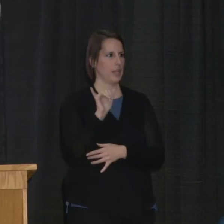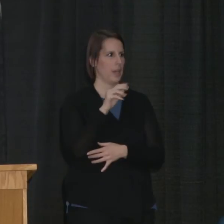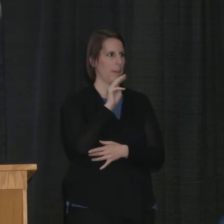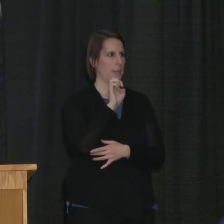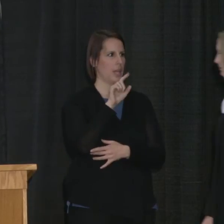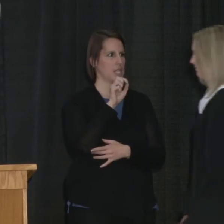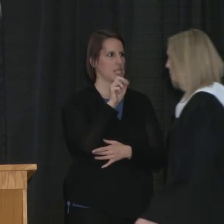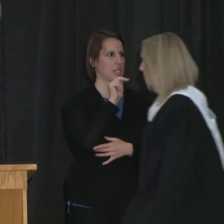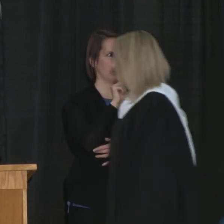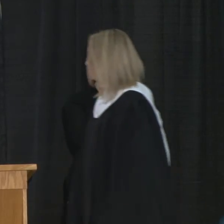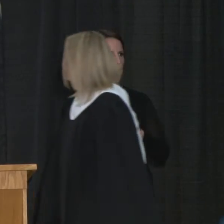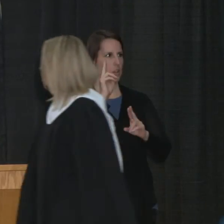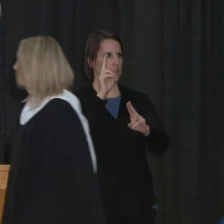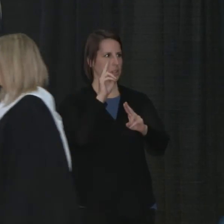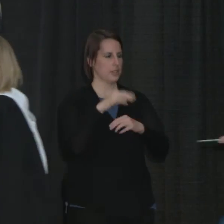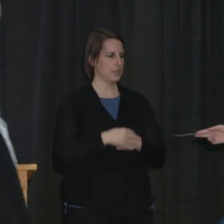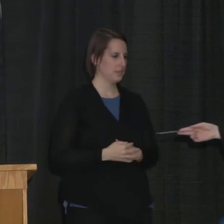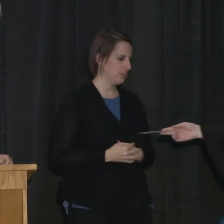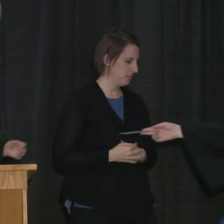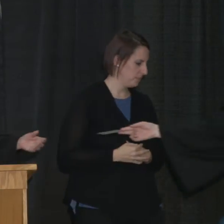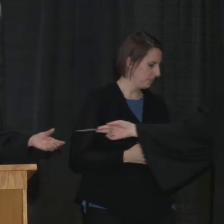honors.